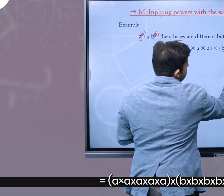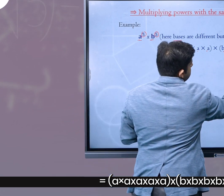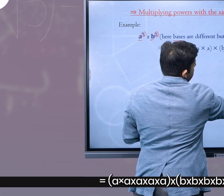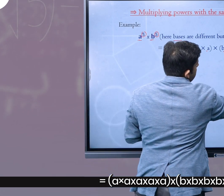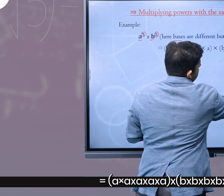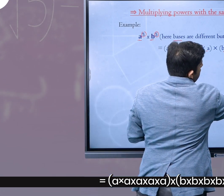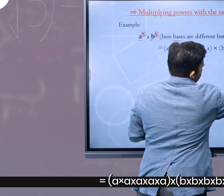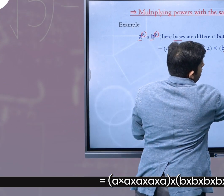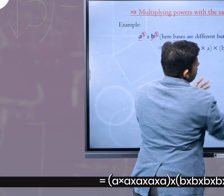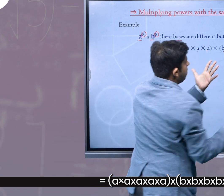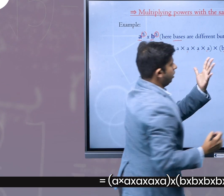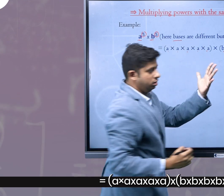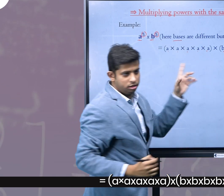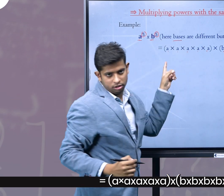b into b into b into b into b.